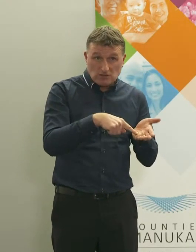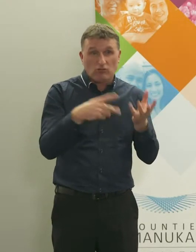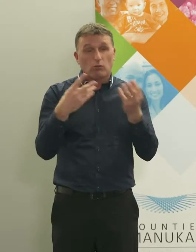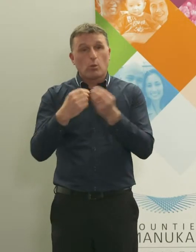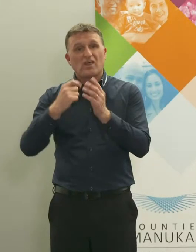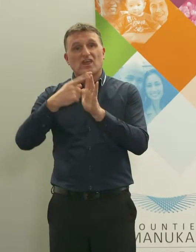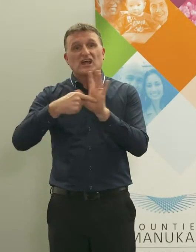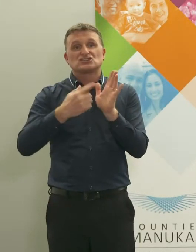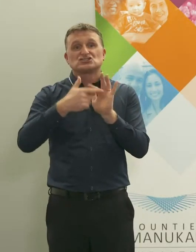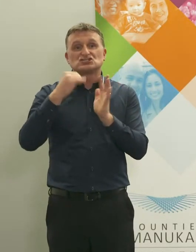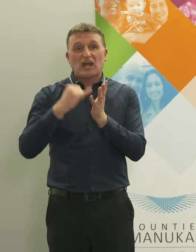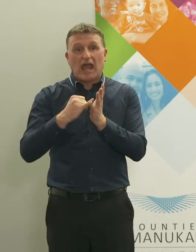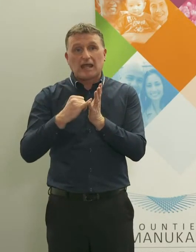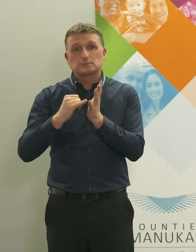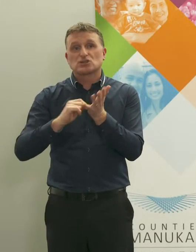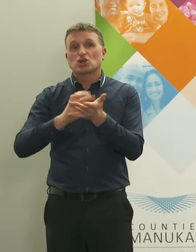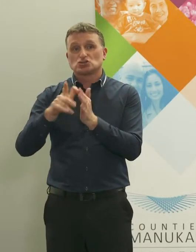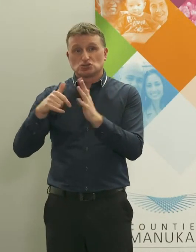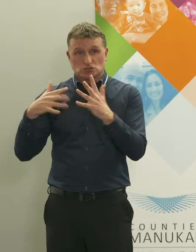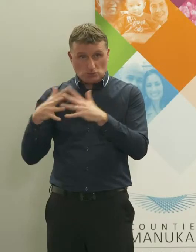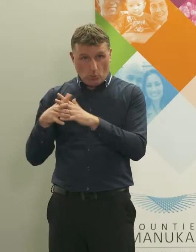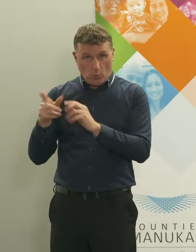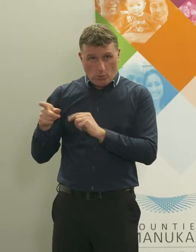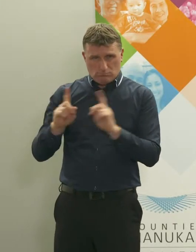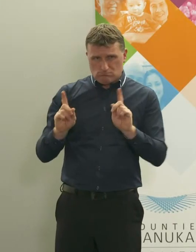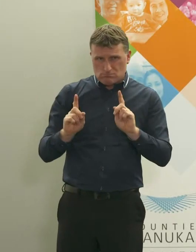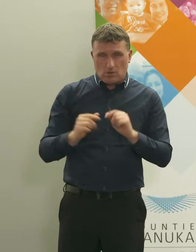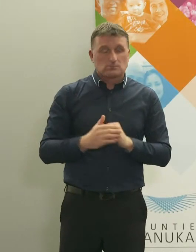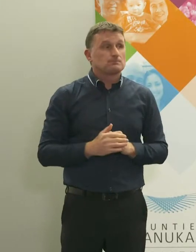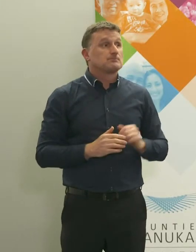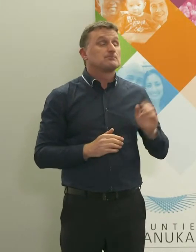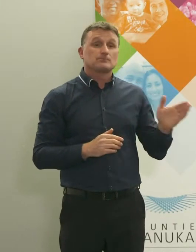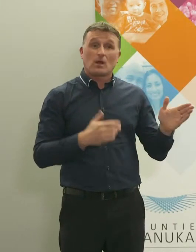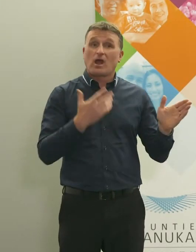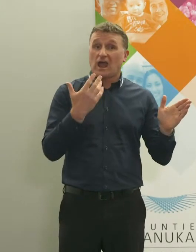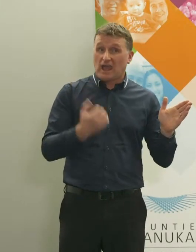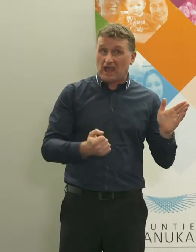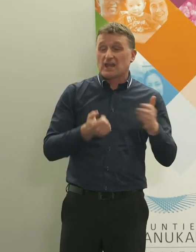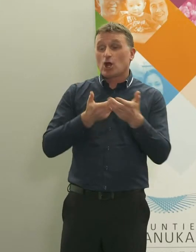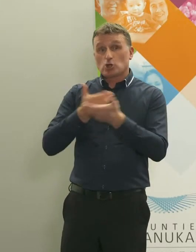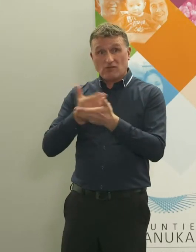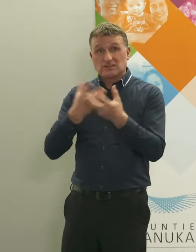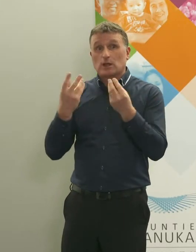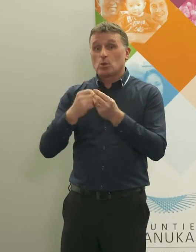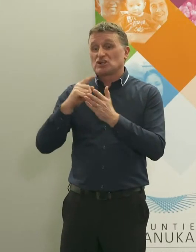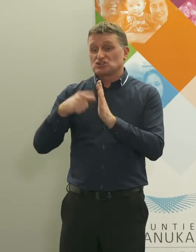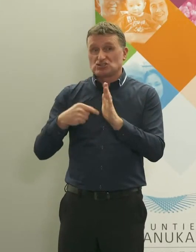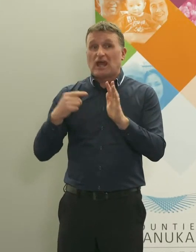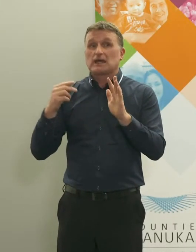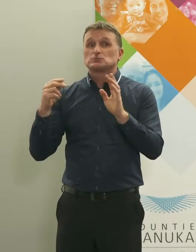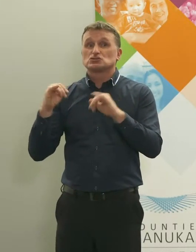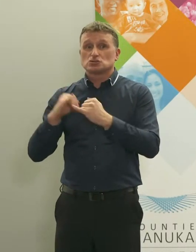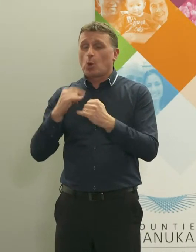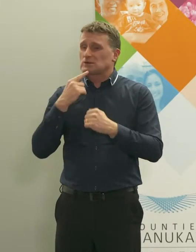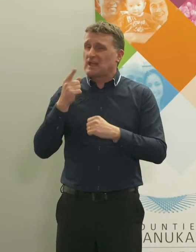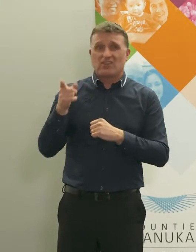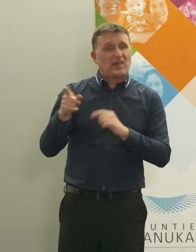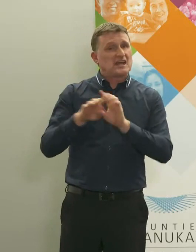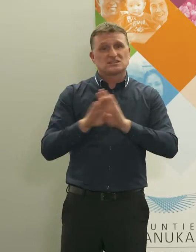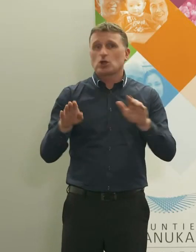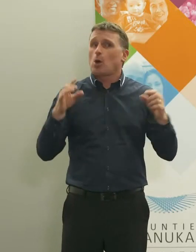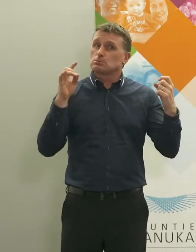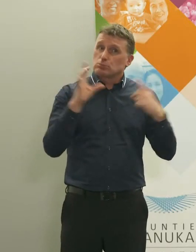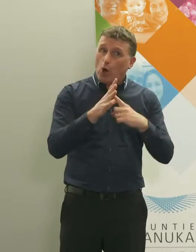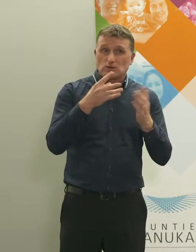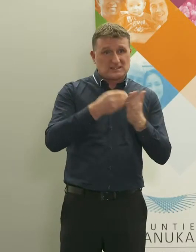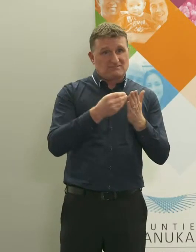with James Shaw where I indicated to him that it was not a priority for education funding. It's not the sort of thing that we would fund through